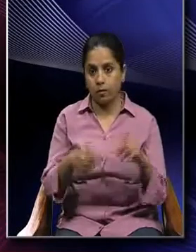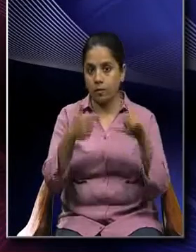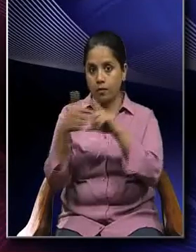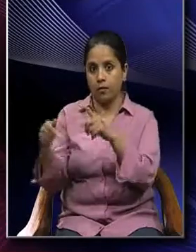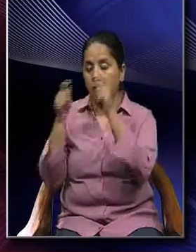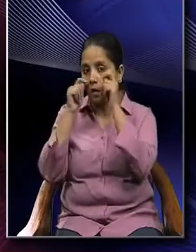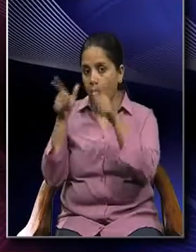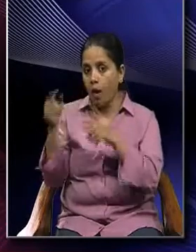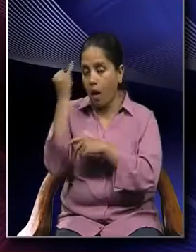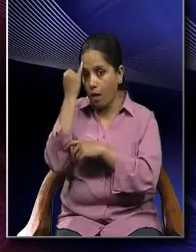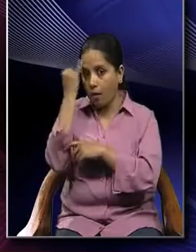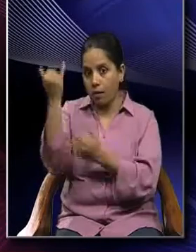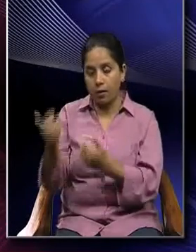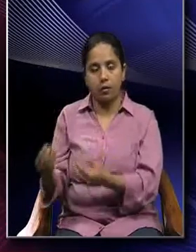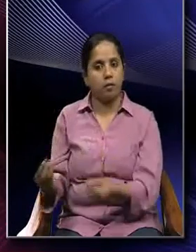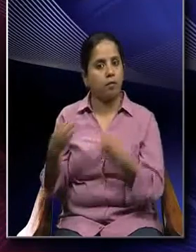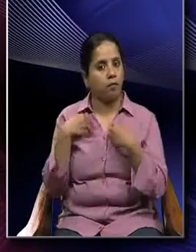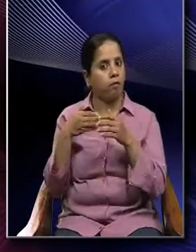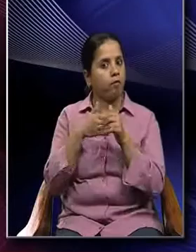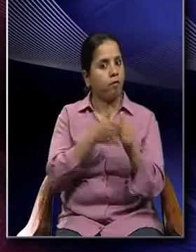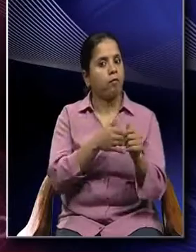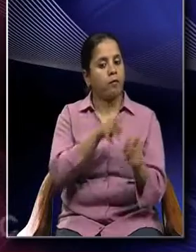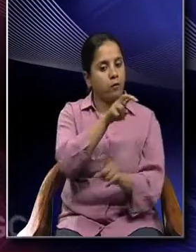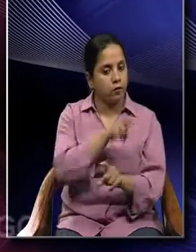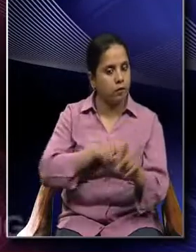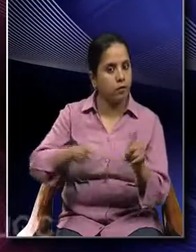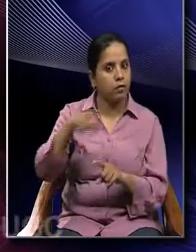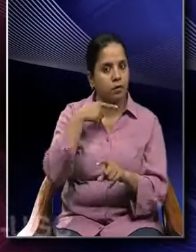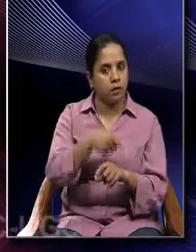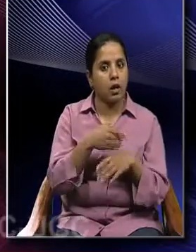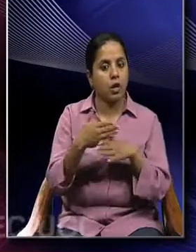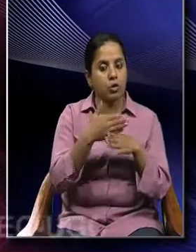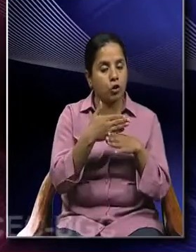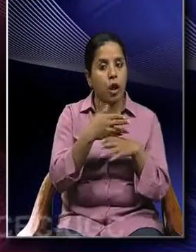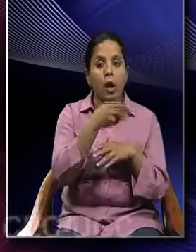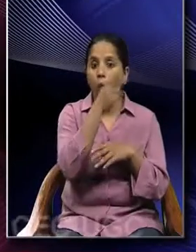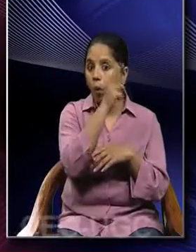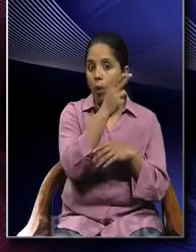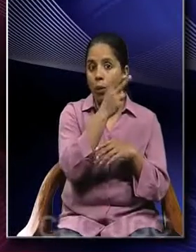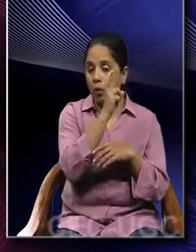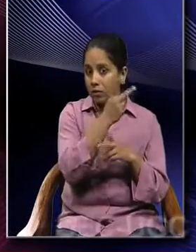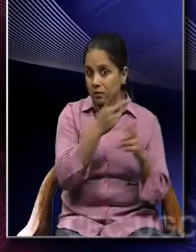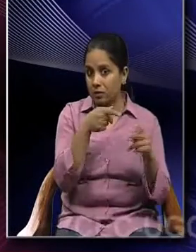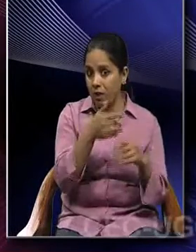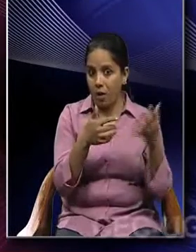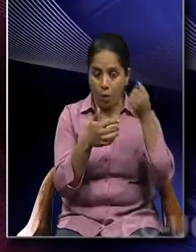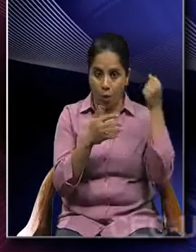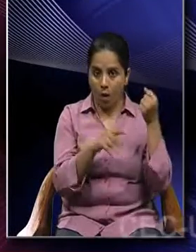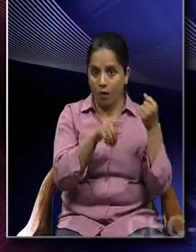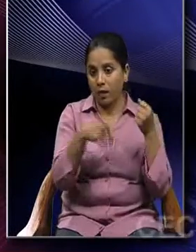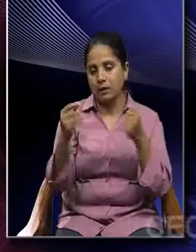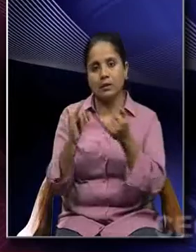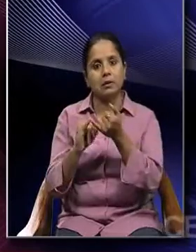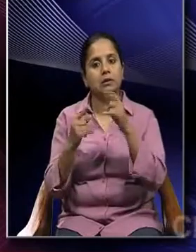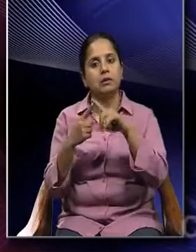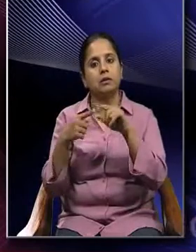Awakening idea gives us a guidance to shift from shareholders to stakeholders. And the changing role of